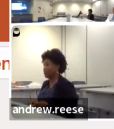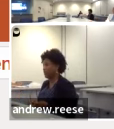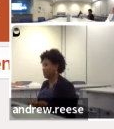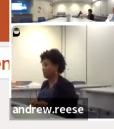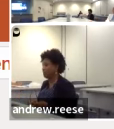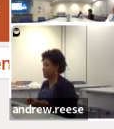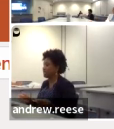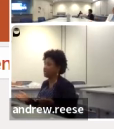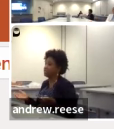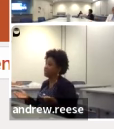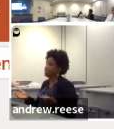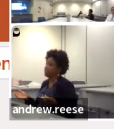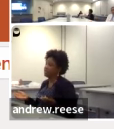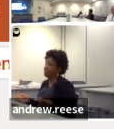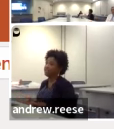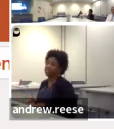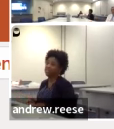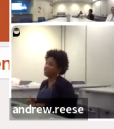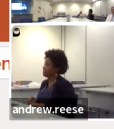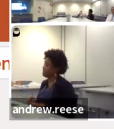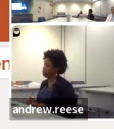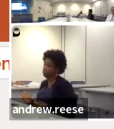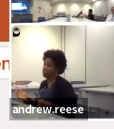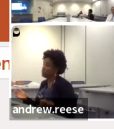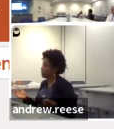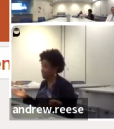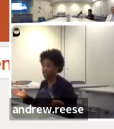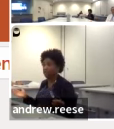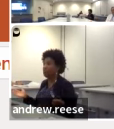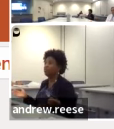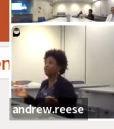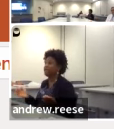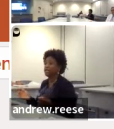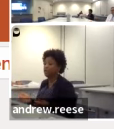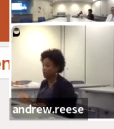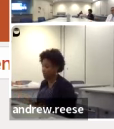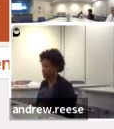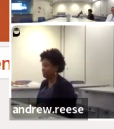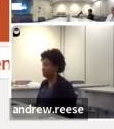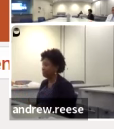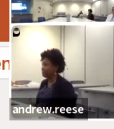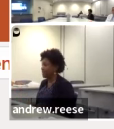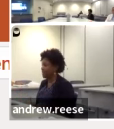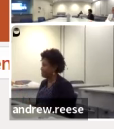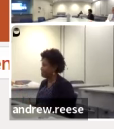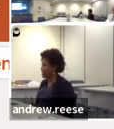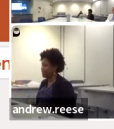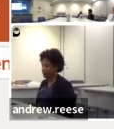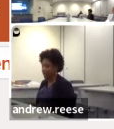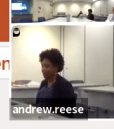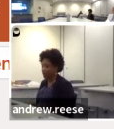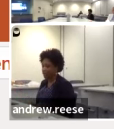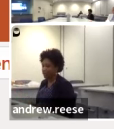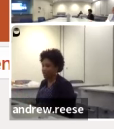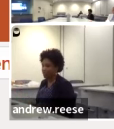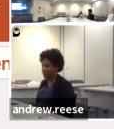because he doesn't want to go, but because the person is just not in the mood of feeling low. And I used